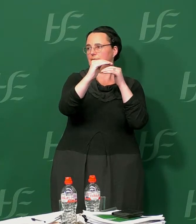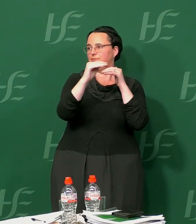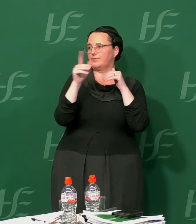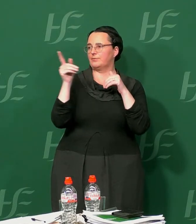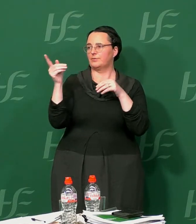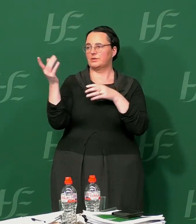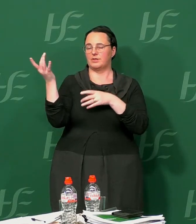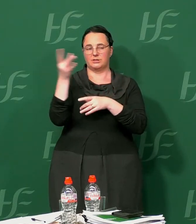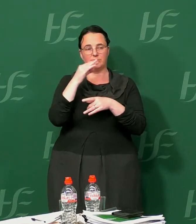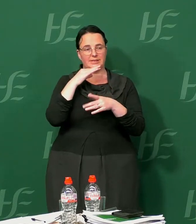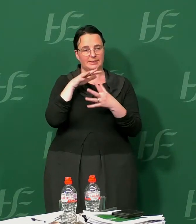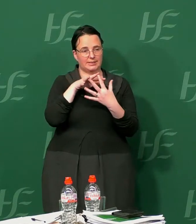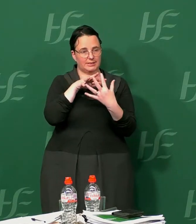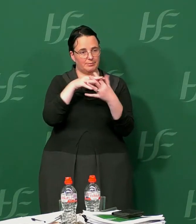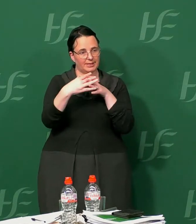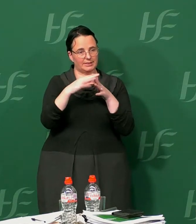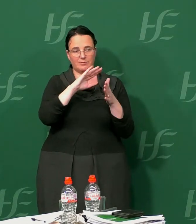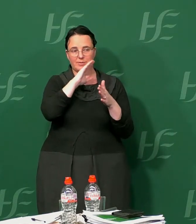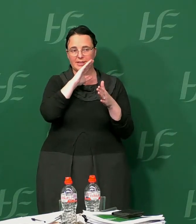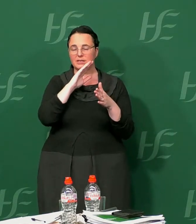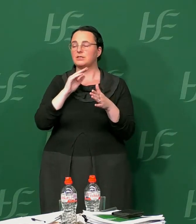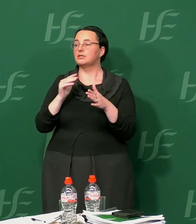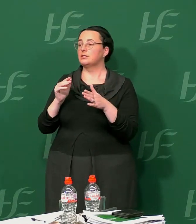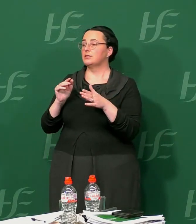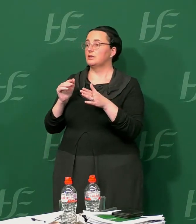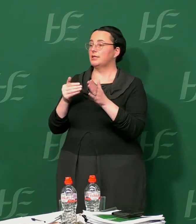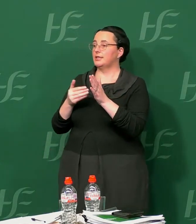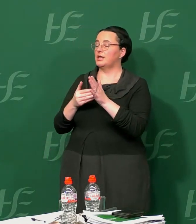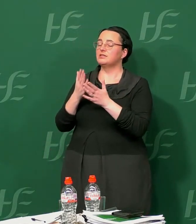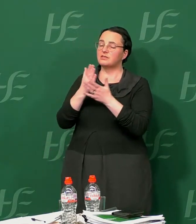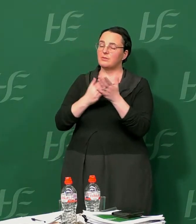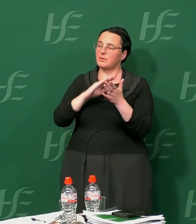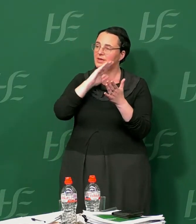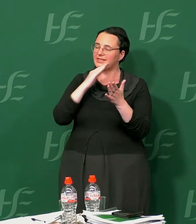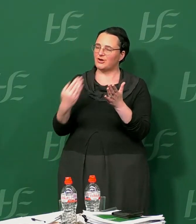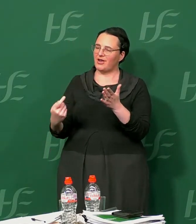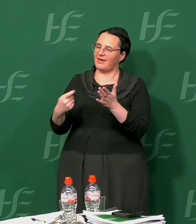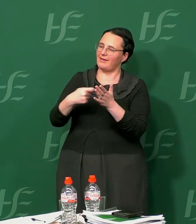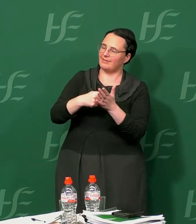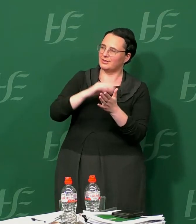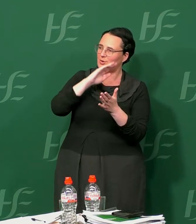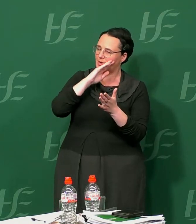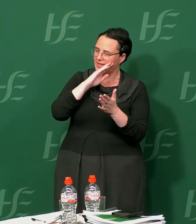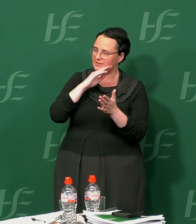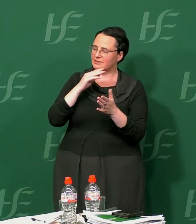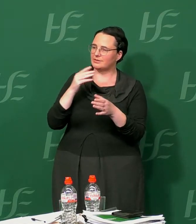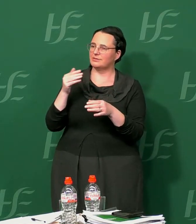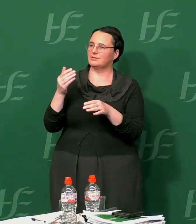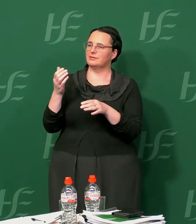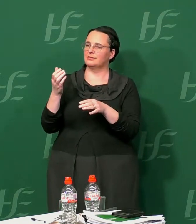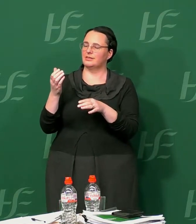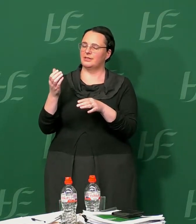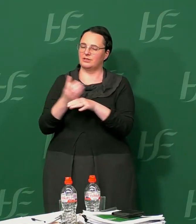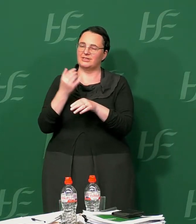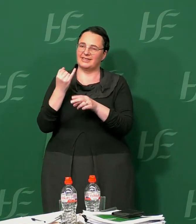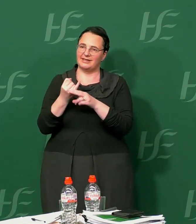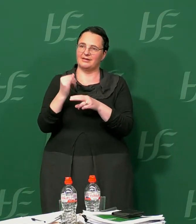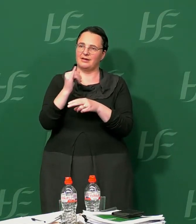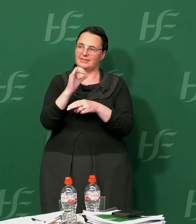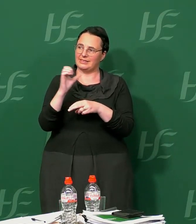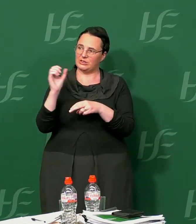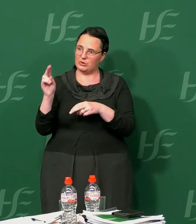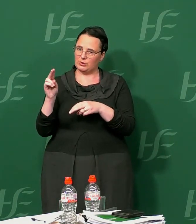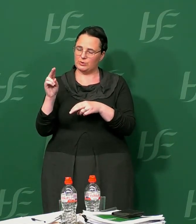of the temporary beds and the pre-existing. Yes, some of the beds are additional beds identified contiguous or near ICUs.